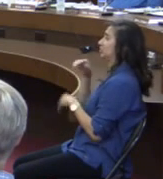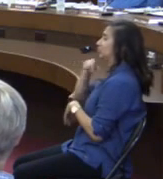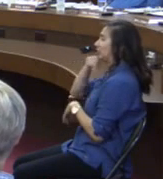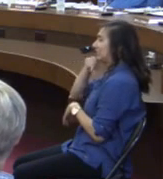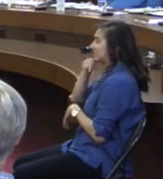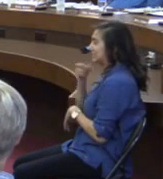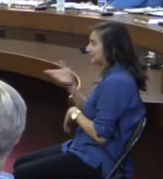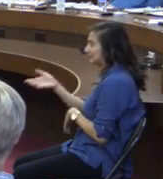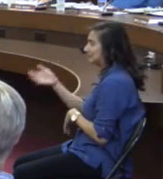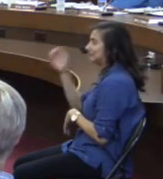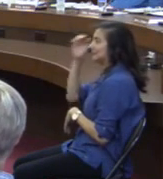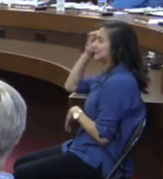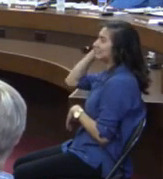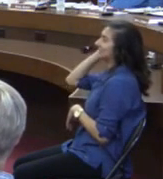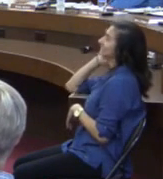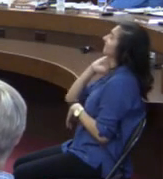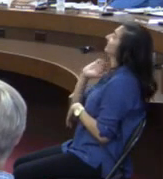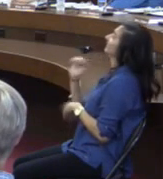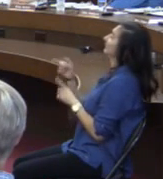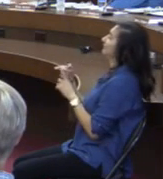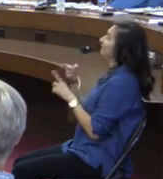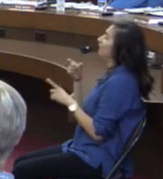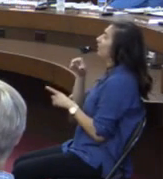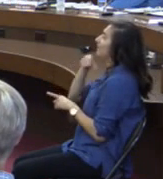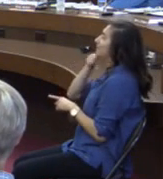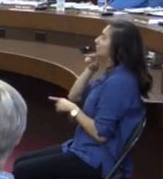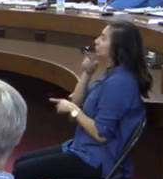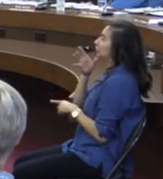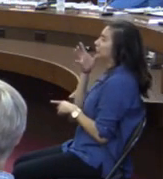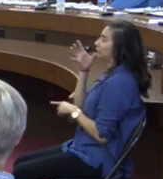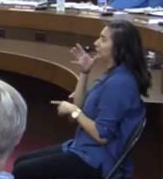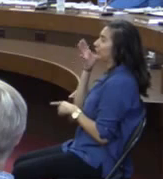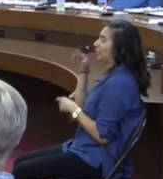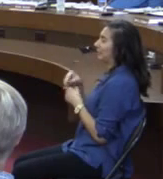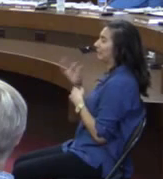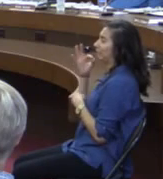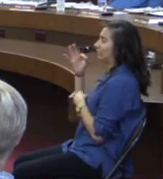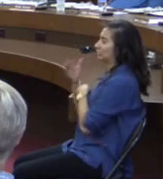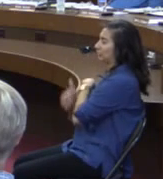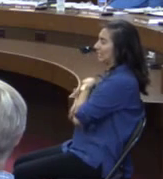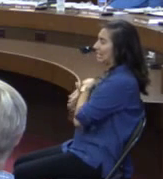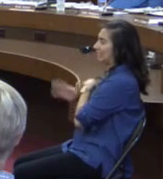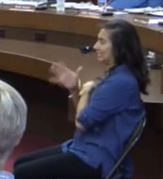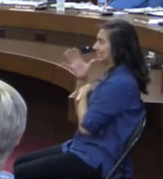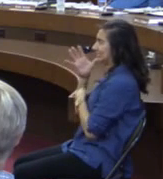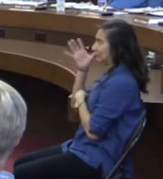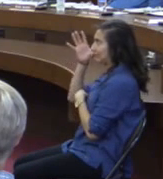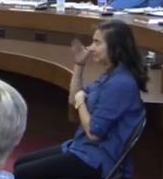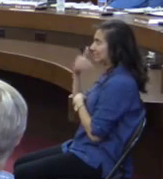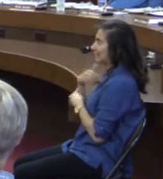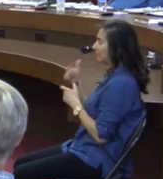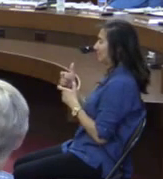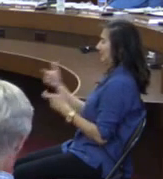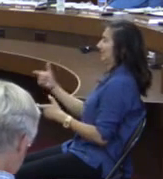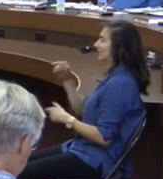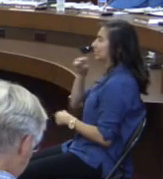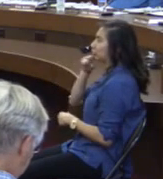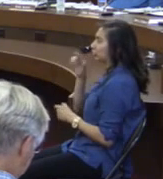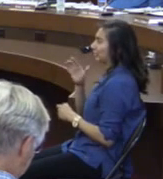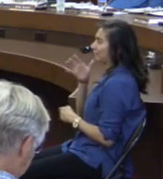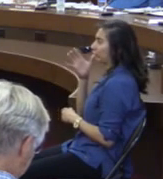turkeys. He comes from a turkey farm in Fresno County, where his family has a fairly large operation